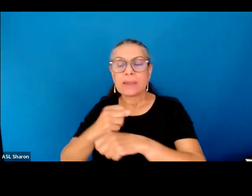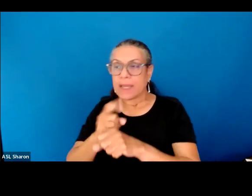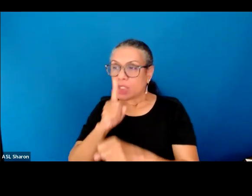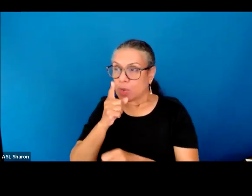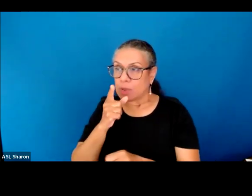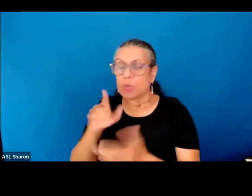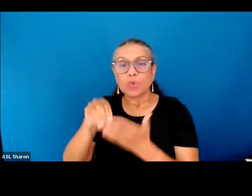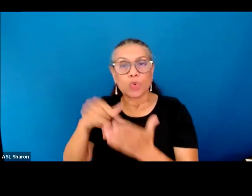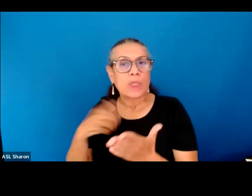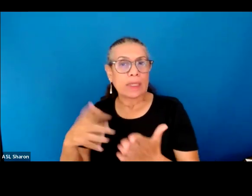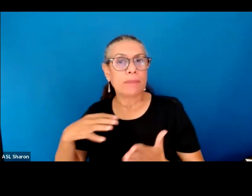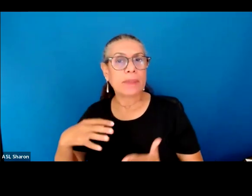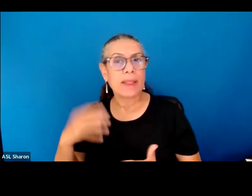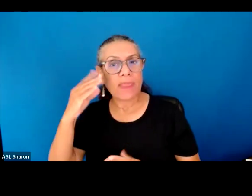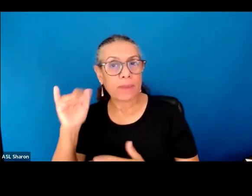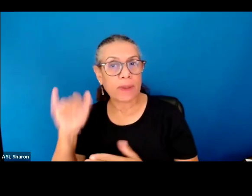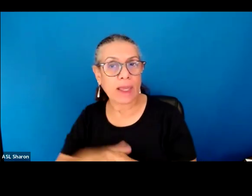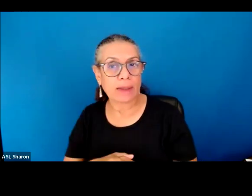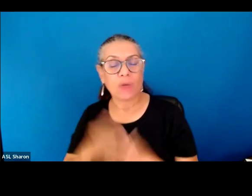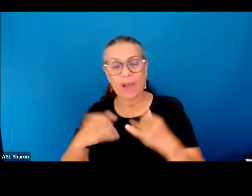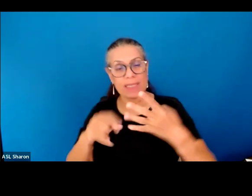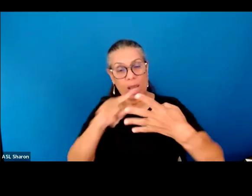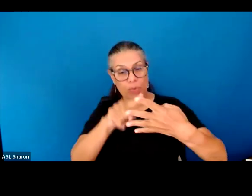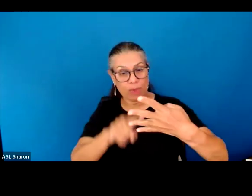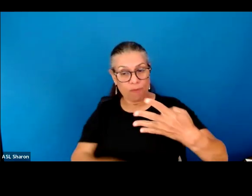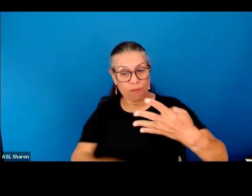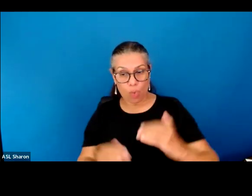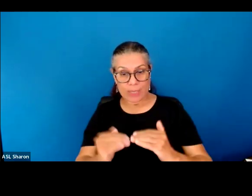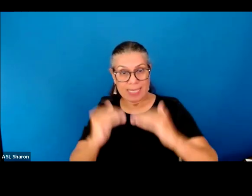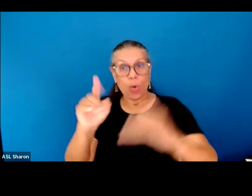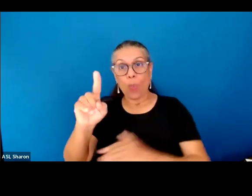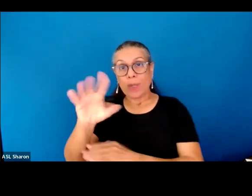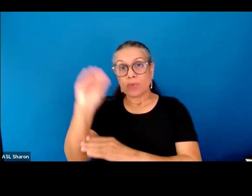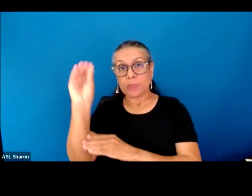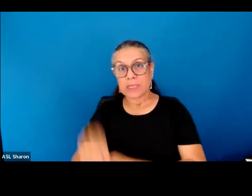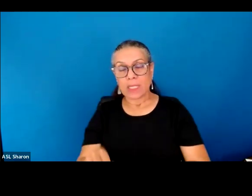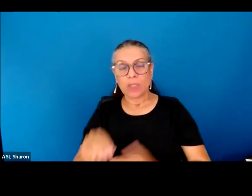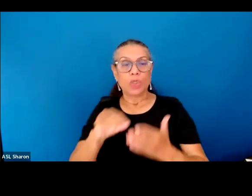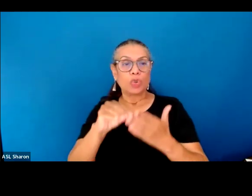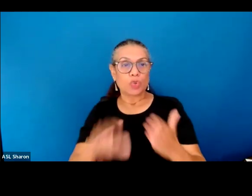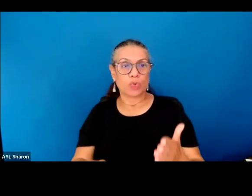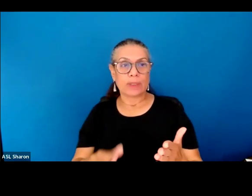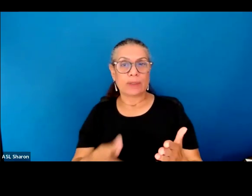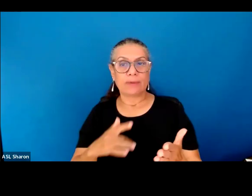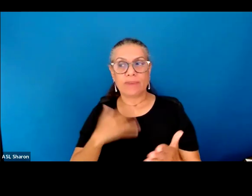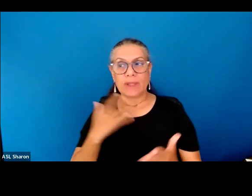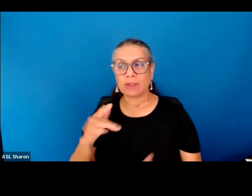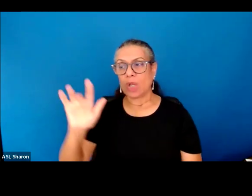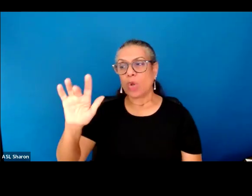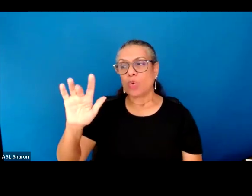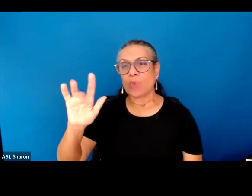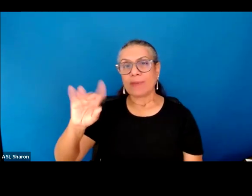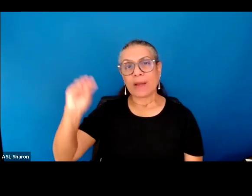for. So right now with the 4-tier 100% system, students are considered for 25% of